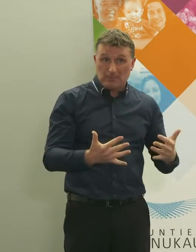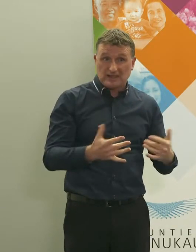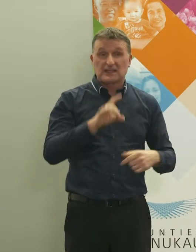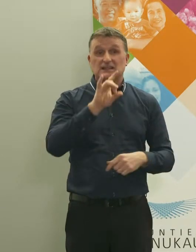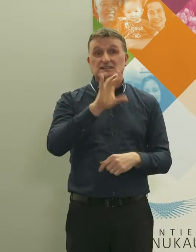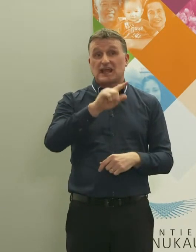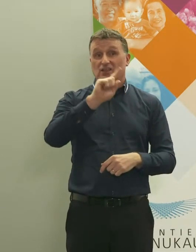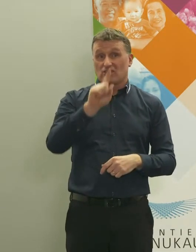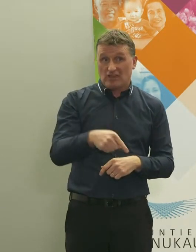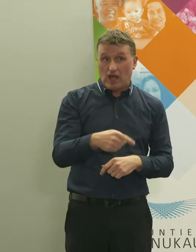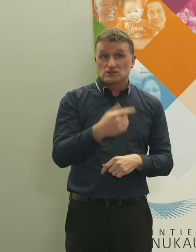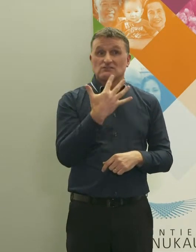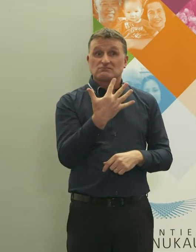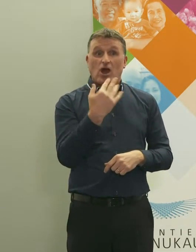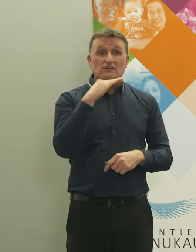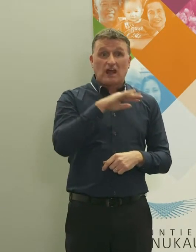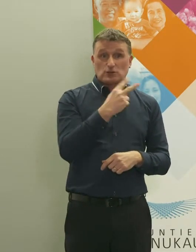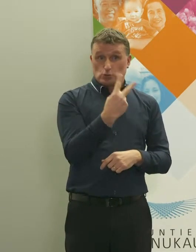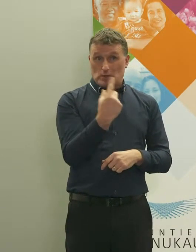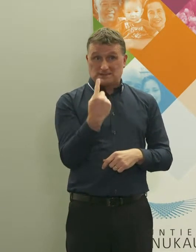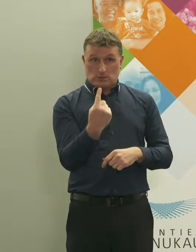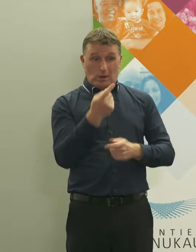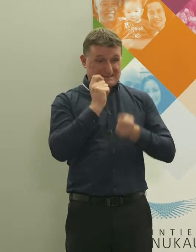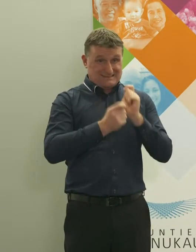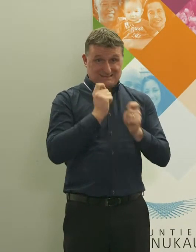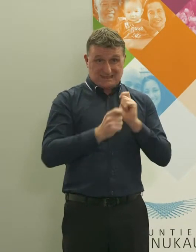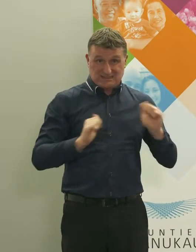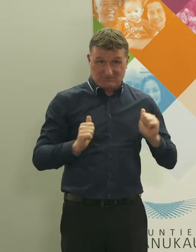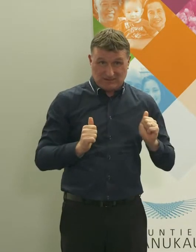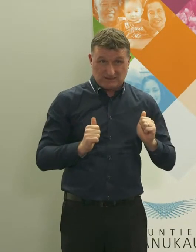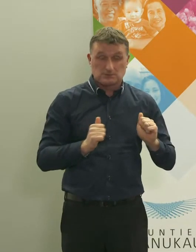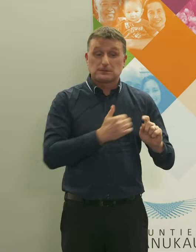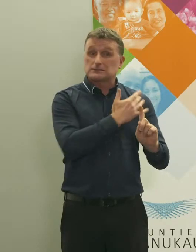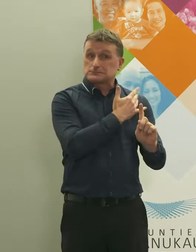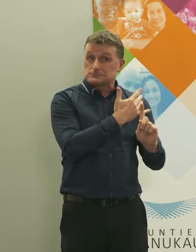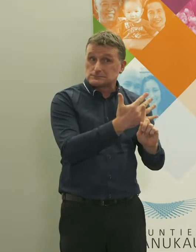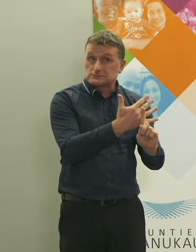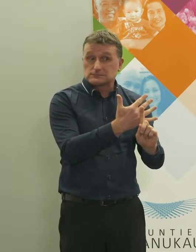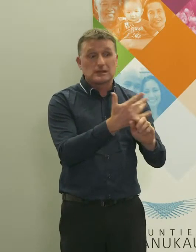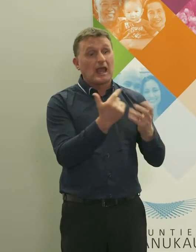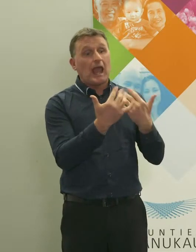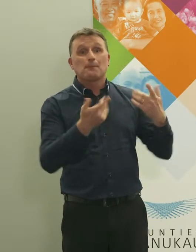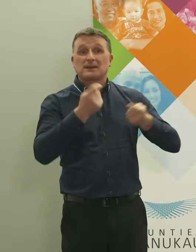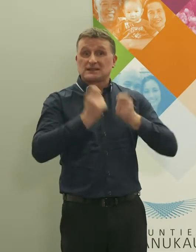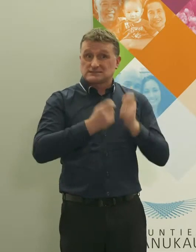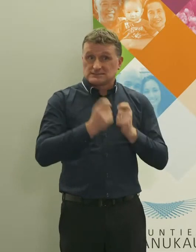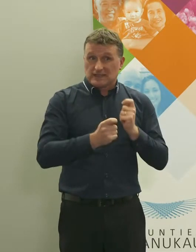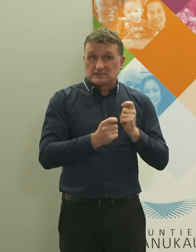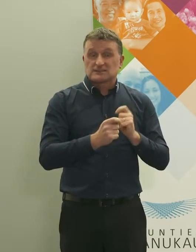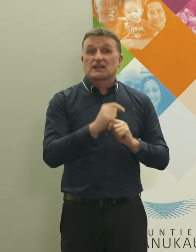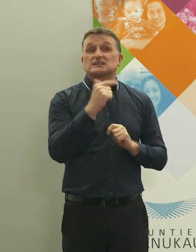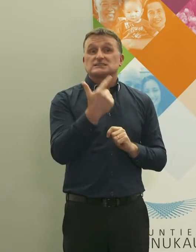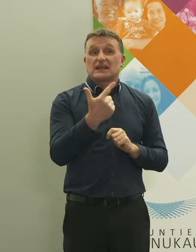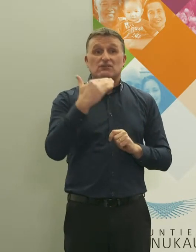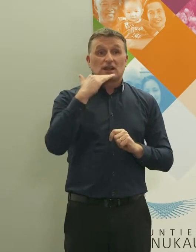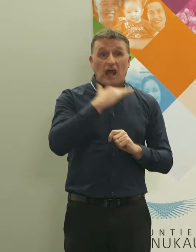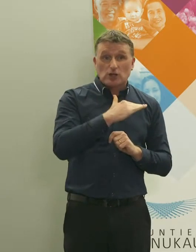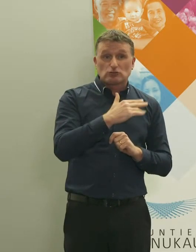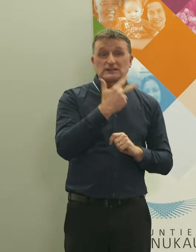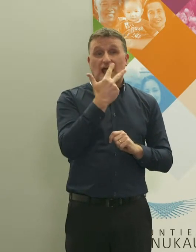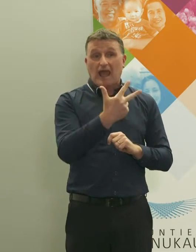10,521 tests for COVID-19, bringing the total number of tests completed to date to